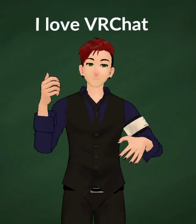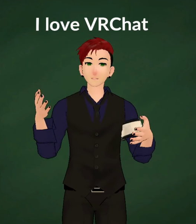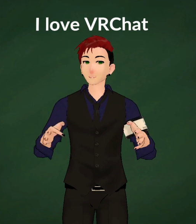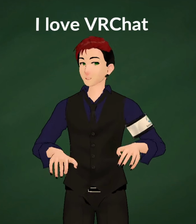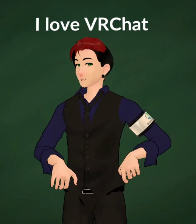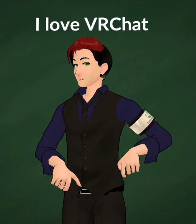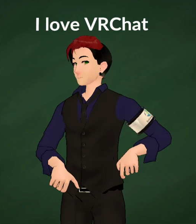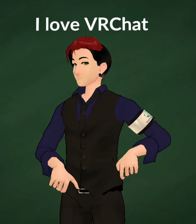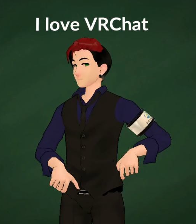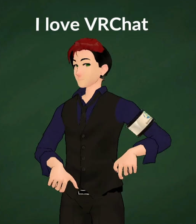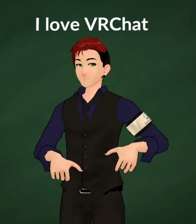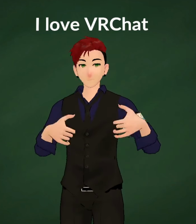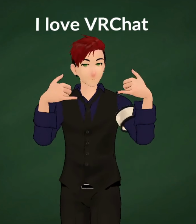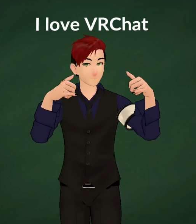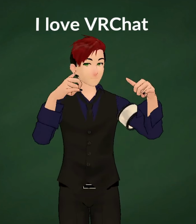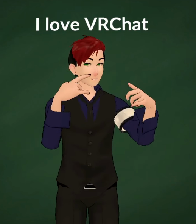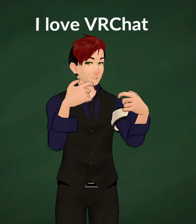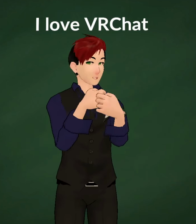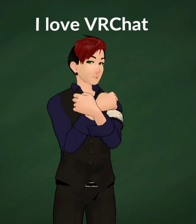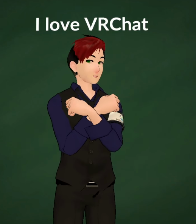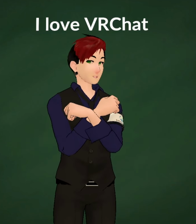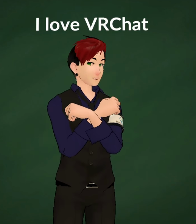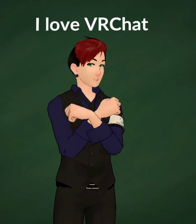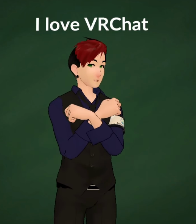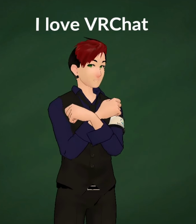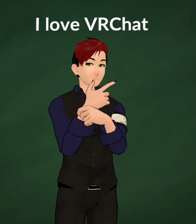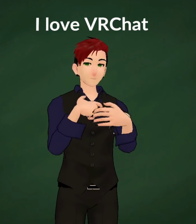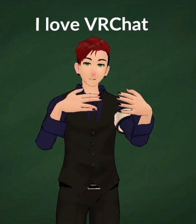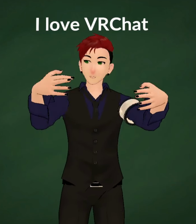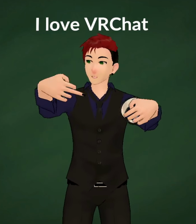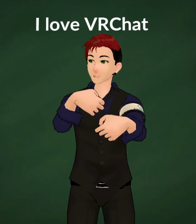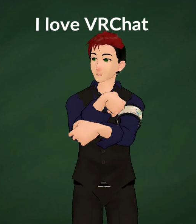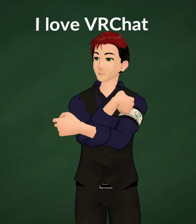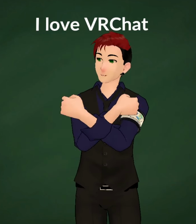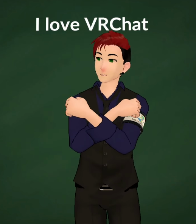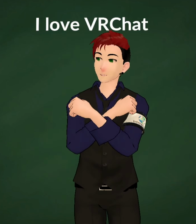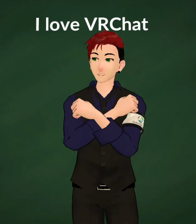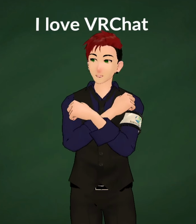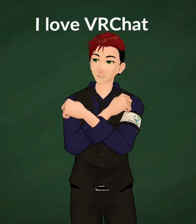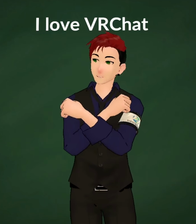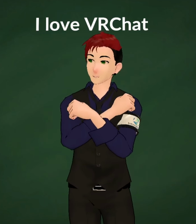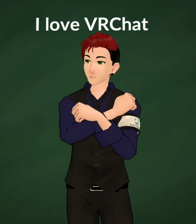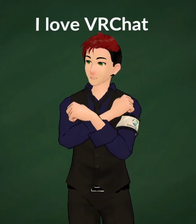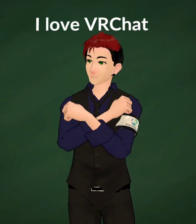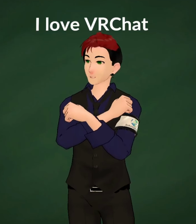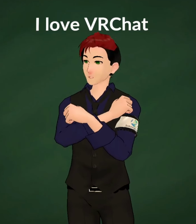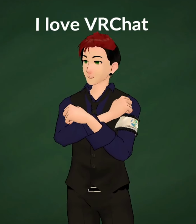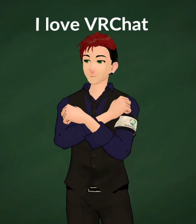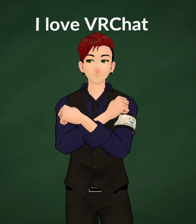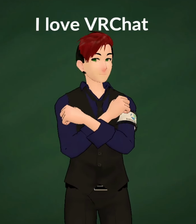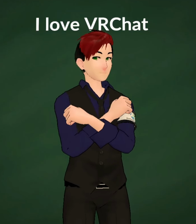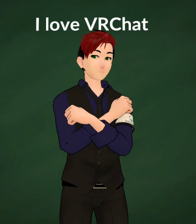I love a game? Am I still going to love it? Am I still going to embrace it and hold it and want to squeeze it?